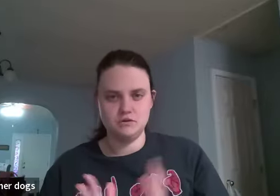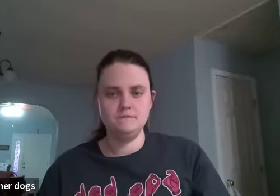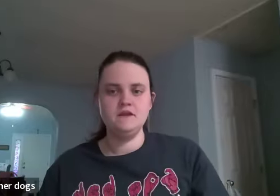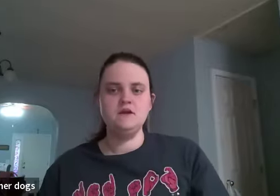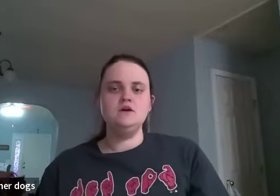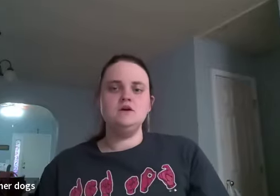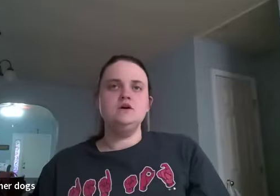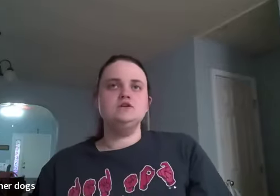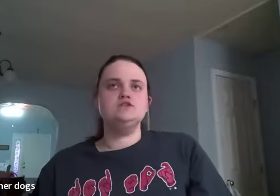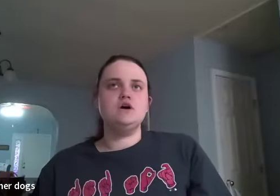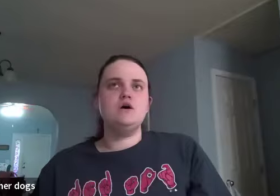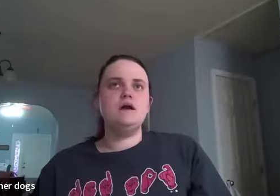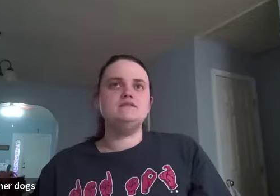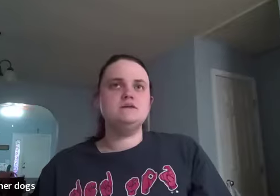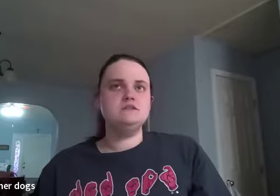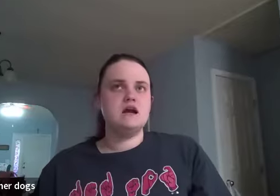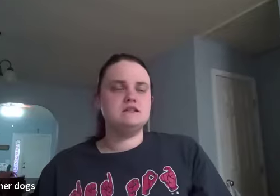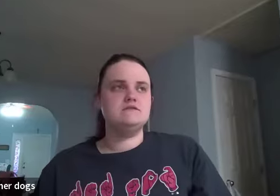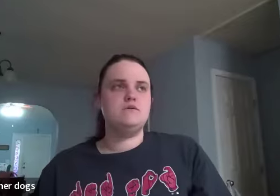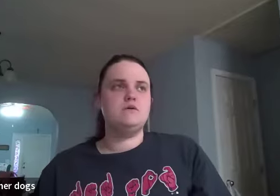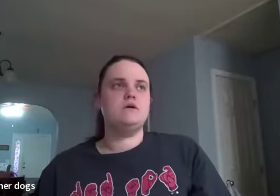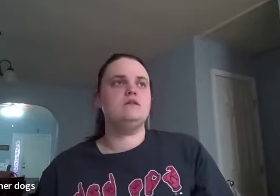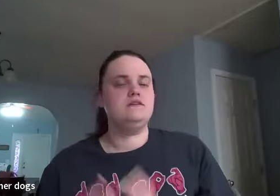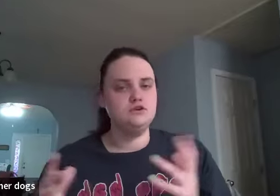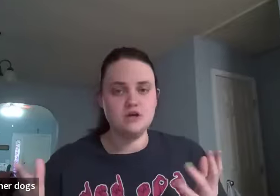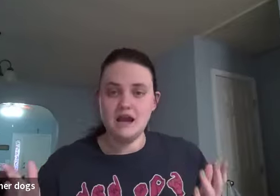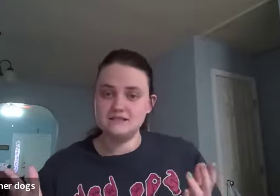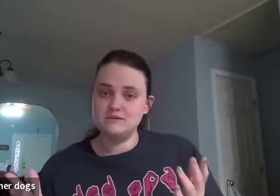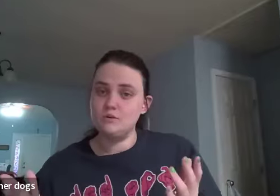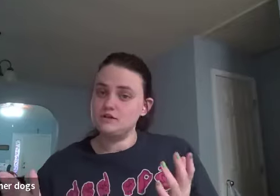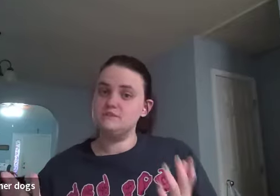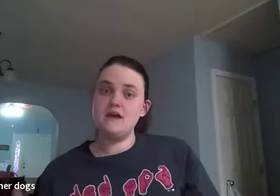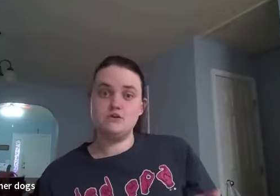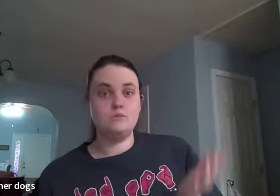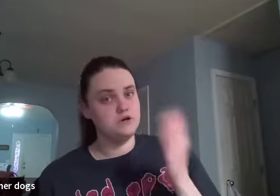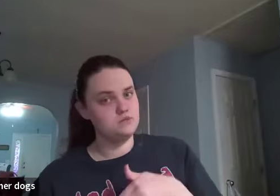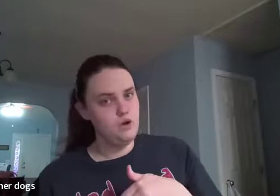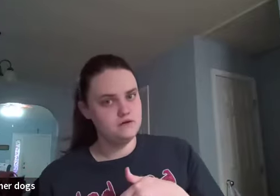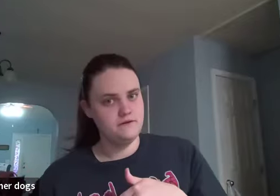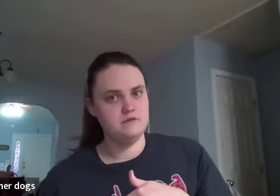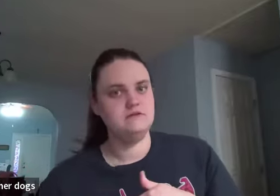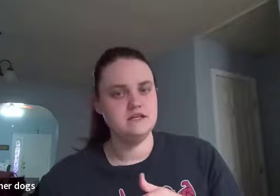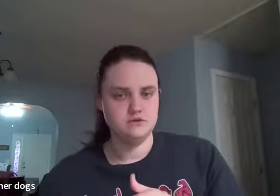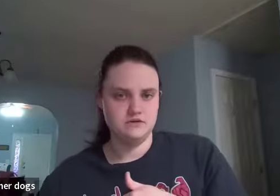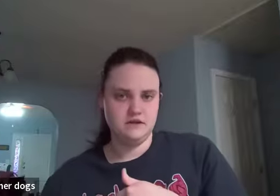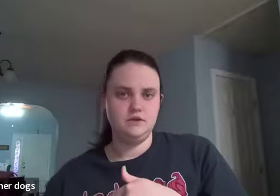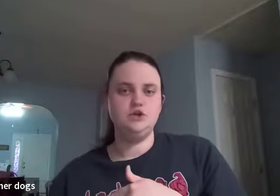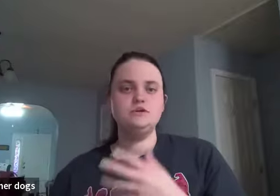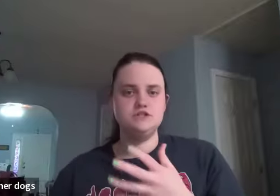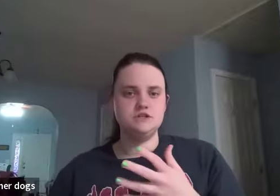one. So if someone's asking for, like, if you're trying to ask someone, where's the bathroom? Where's the water fountain? That sort of thing. You would do